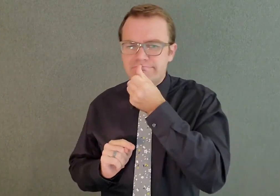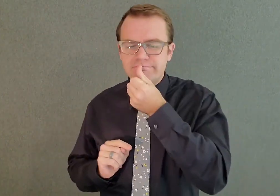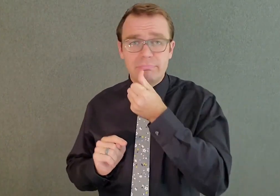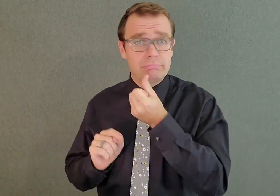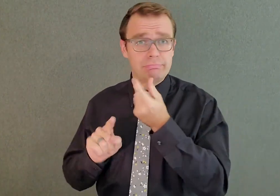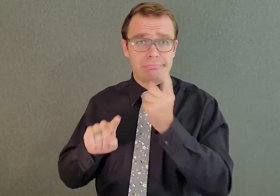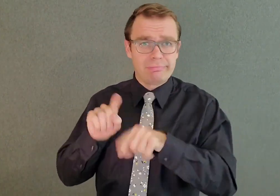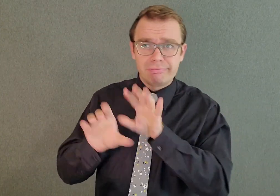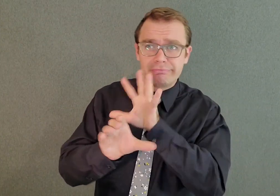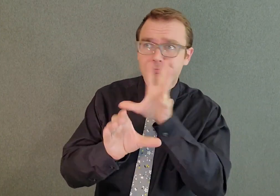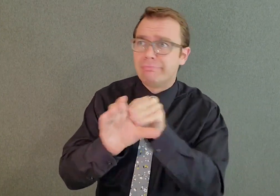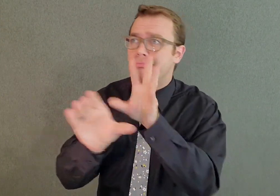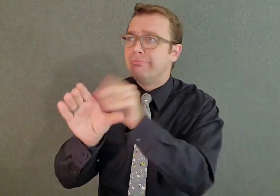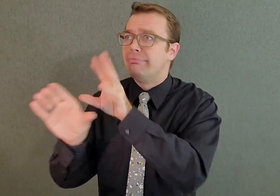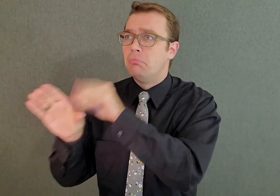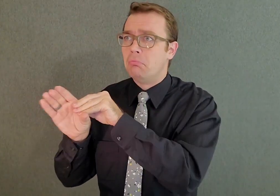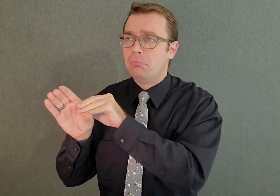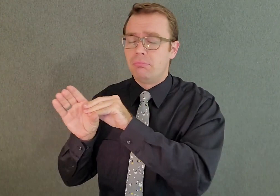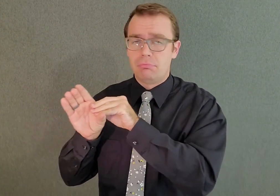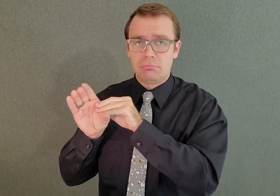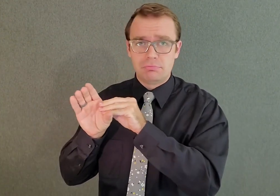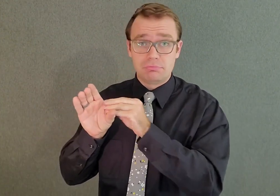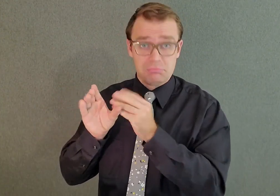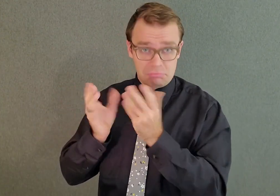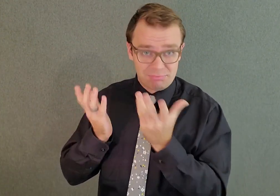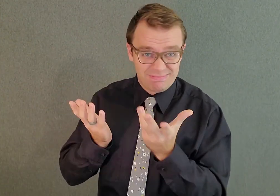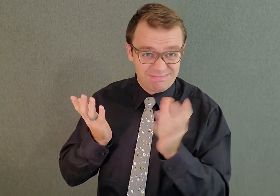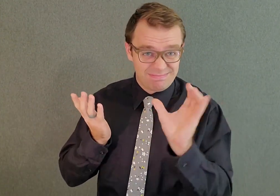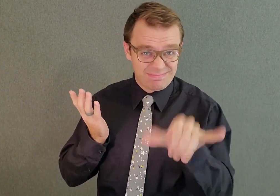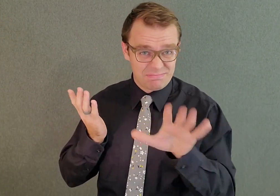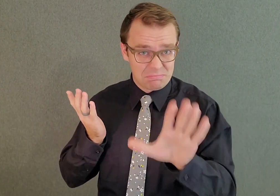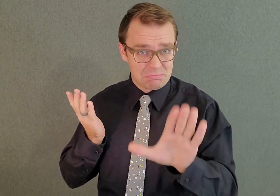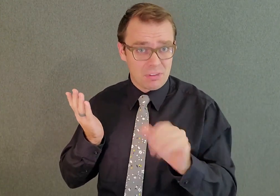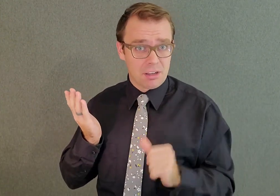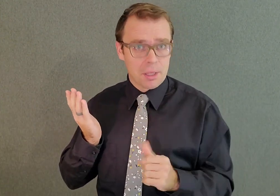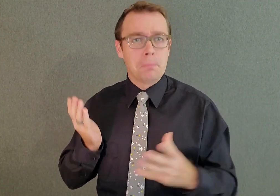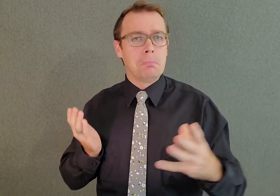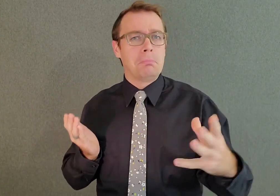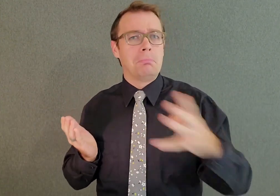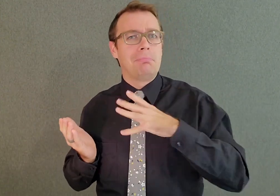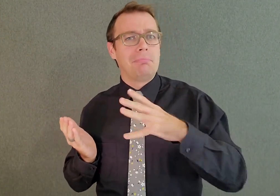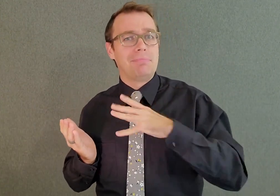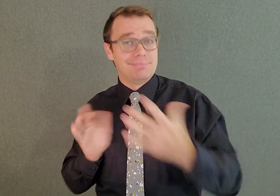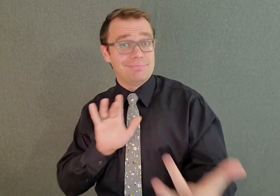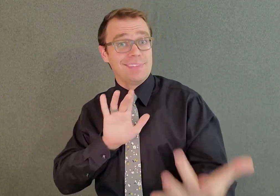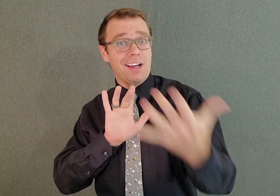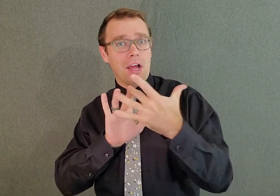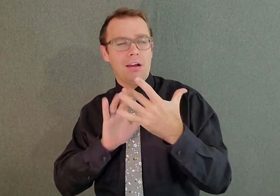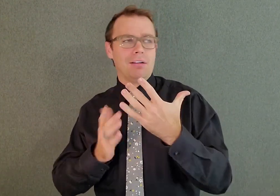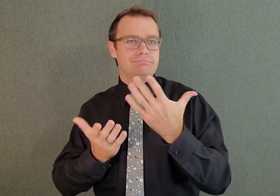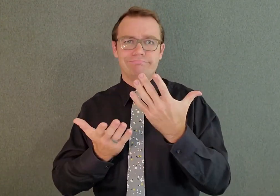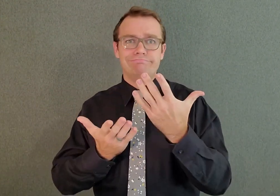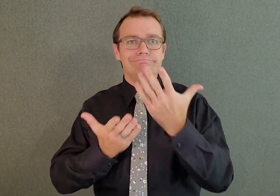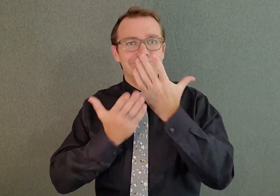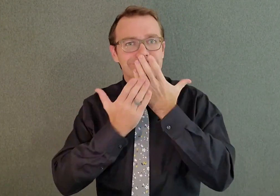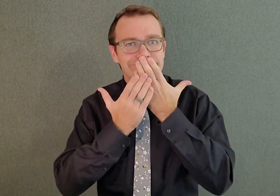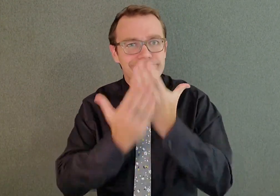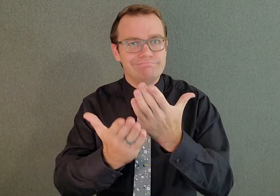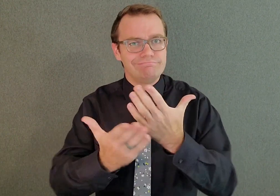your quality of life and preventing you from expressing your true potential. And that's okay. I'm honored that you chose me to help